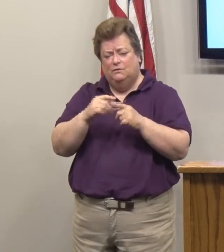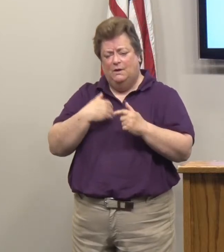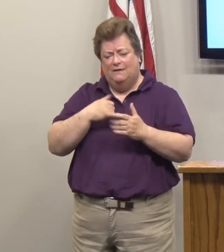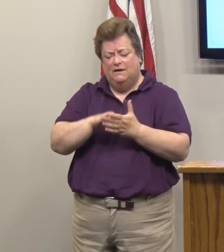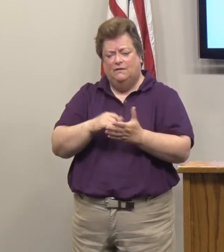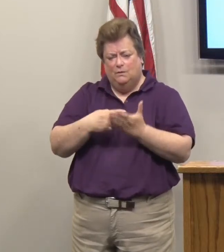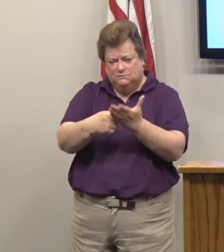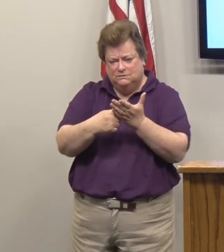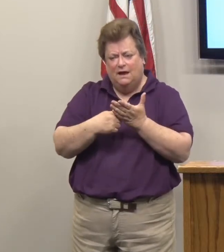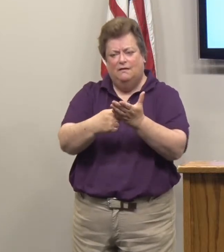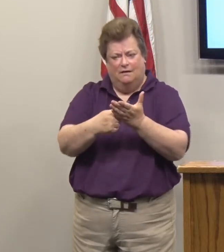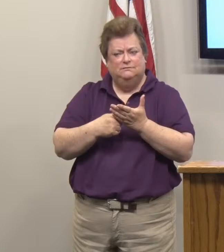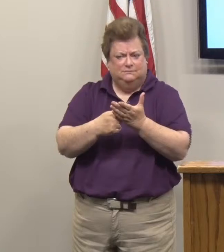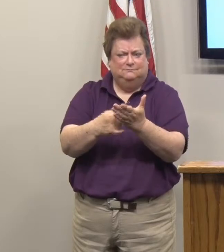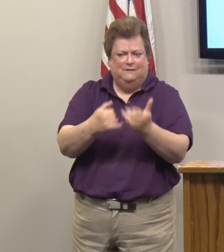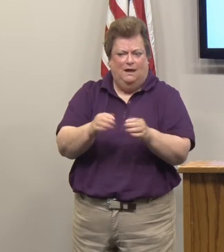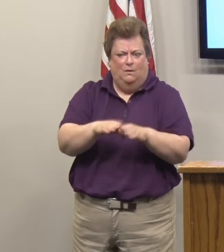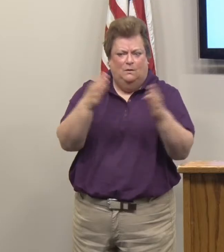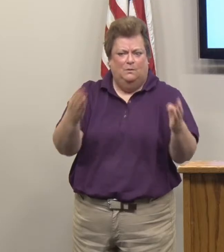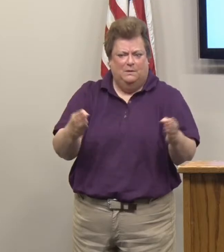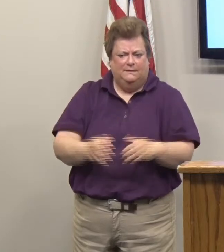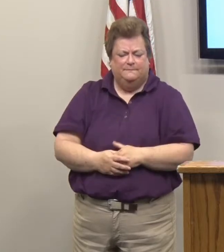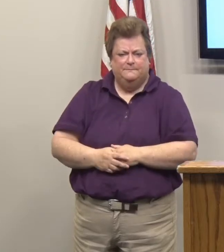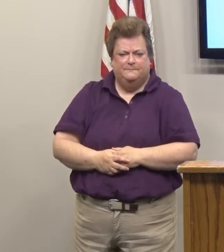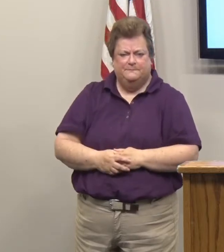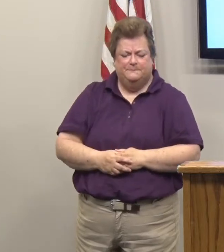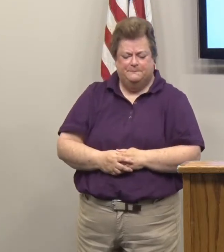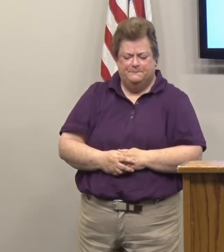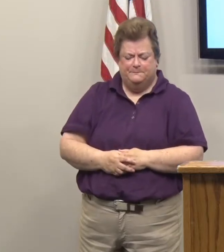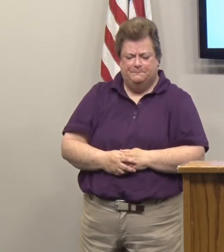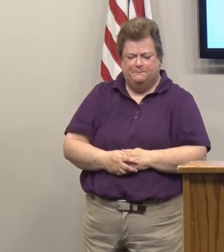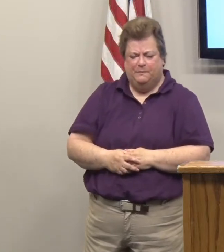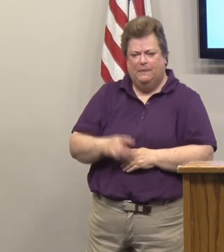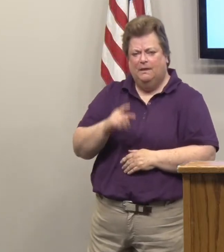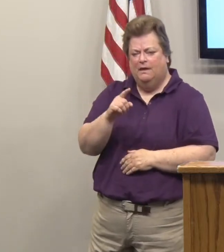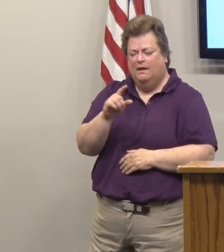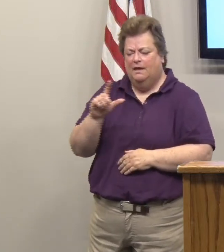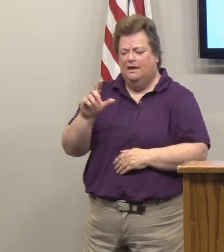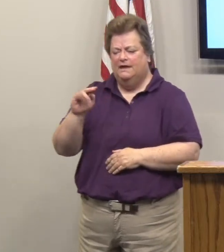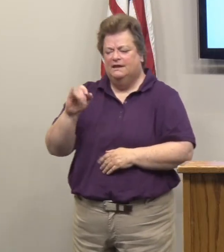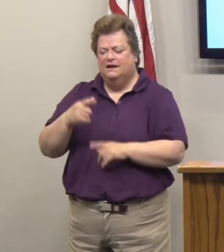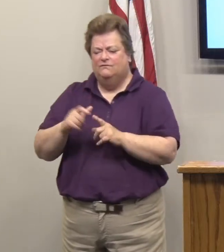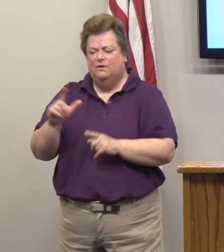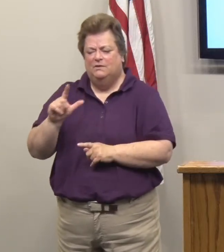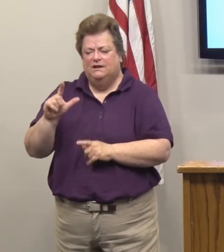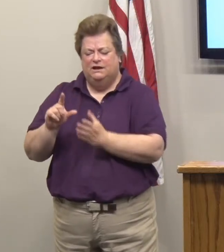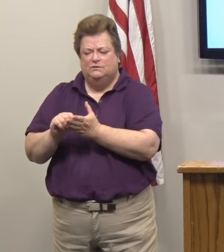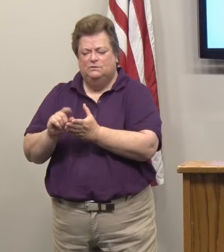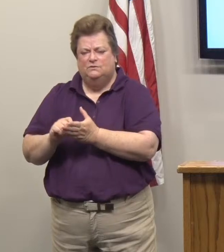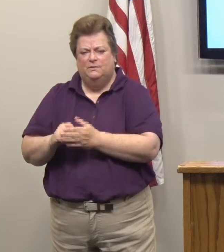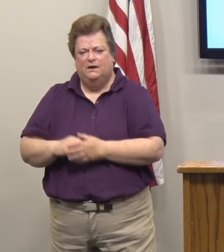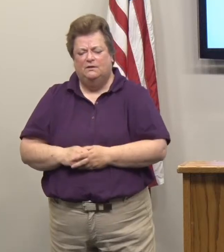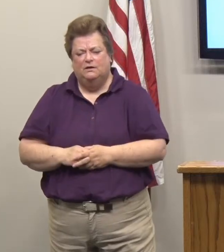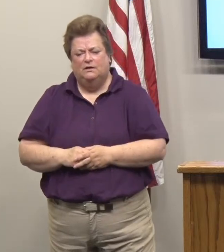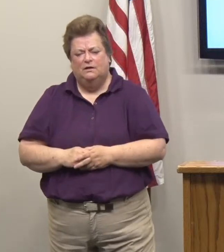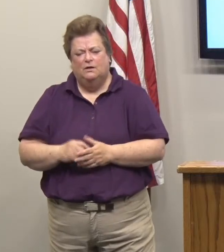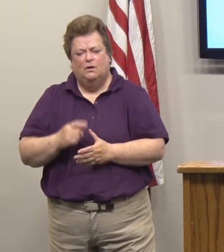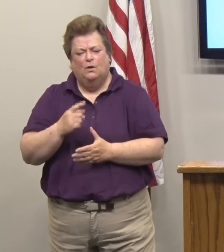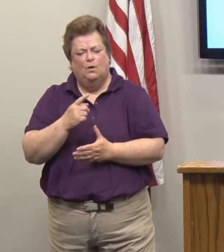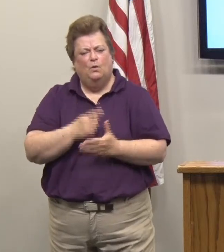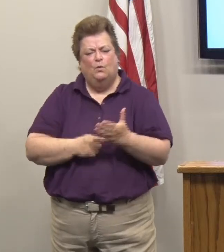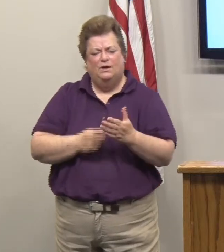to address systemic inequalities and racial injustices in our communities across our country. And so I think